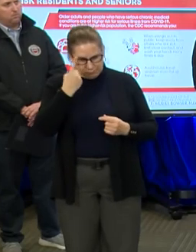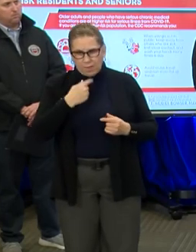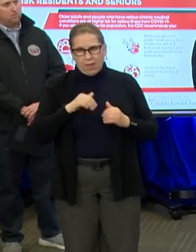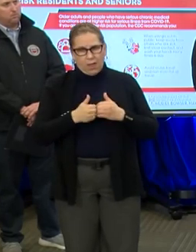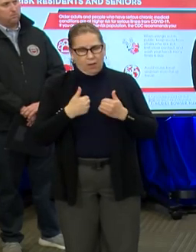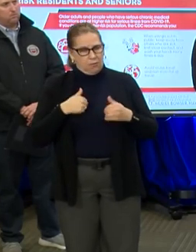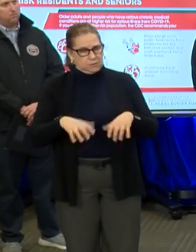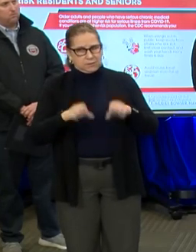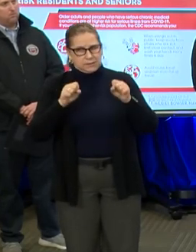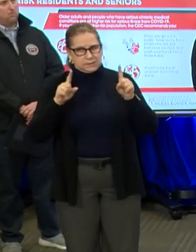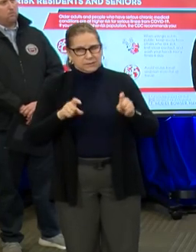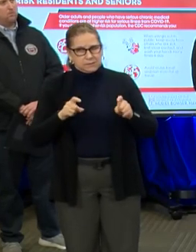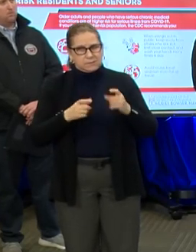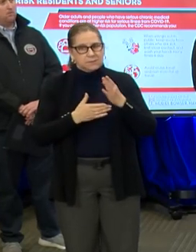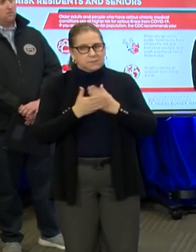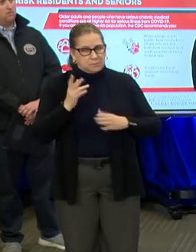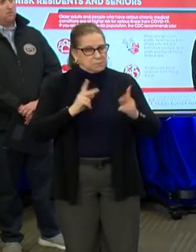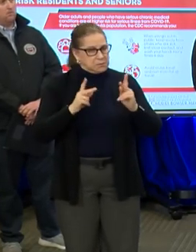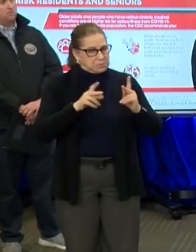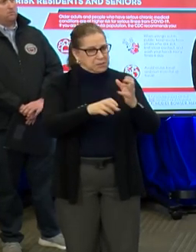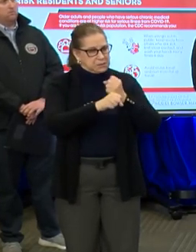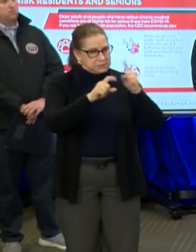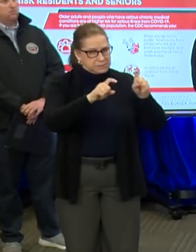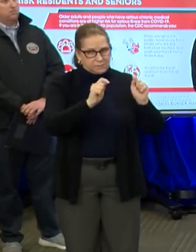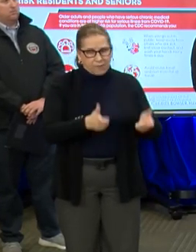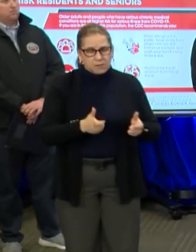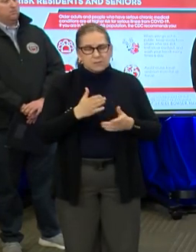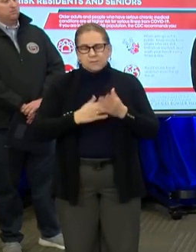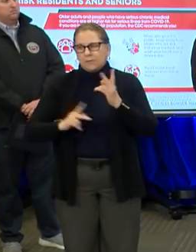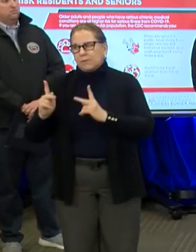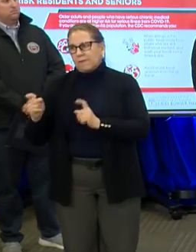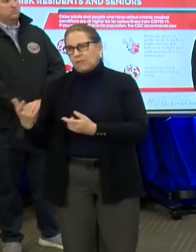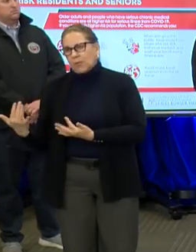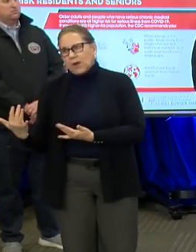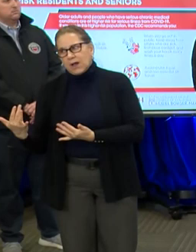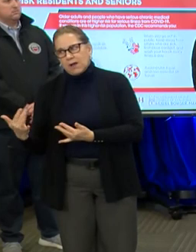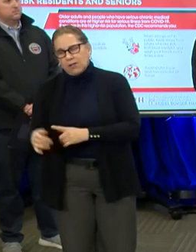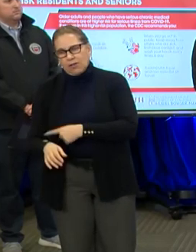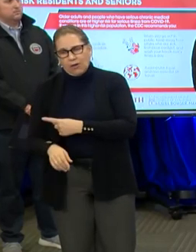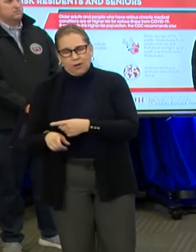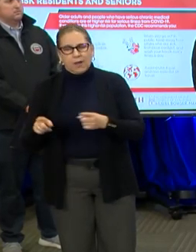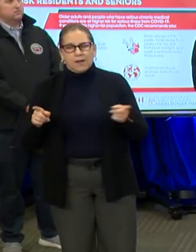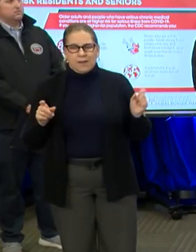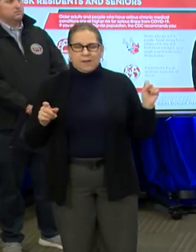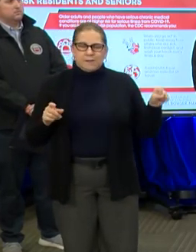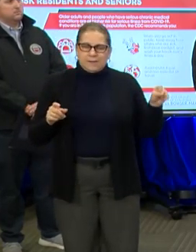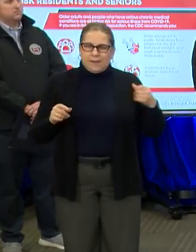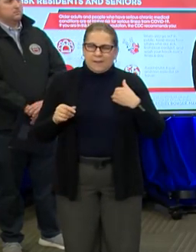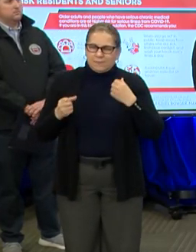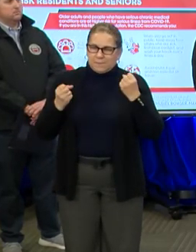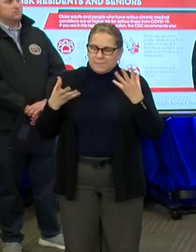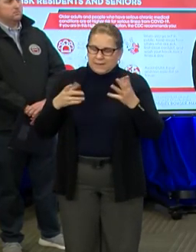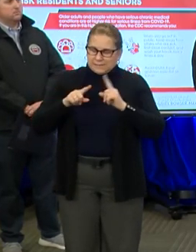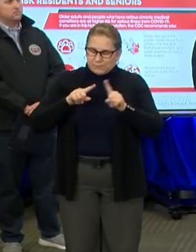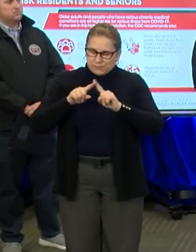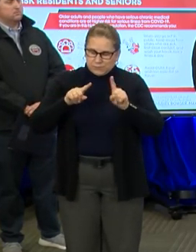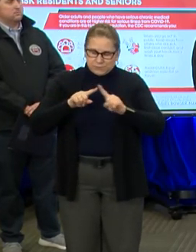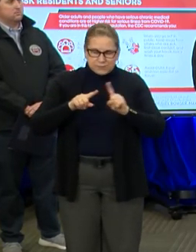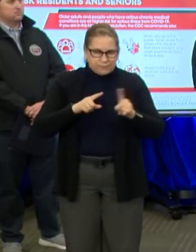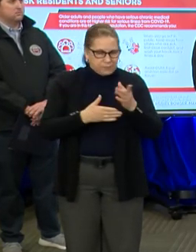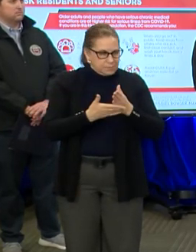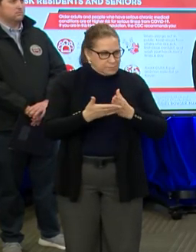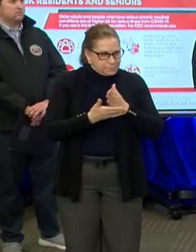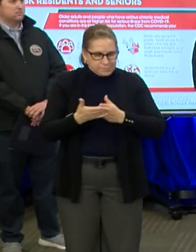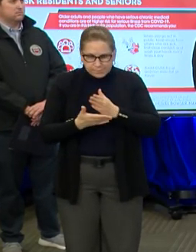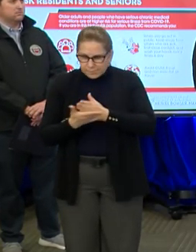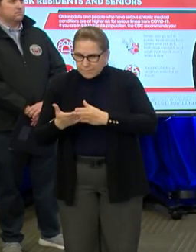and others are waiting days? Sure, Mark. So it's multifactorial. The intentionality of